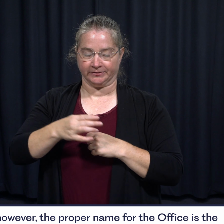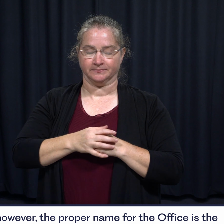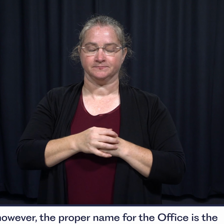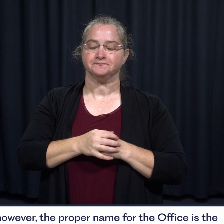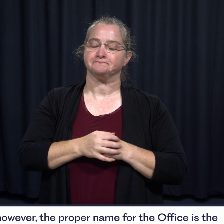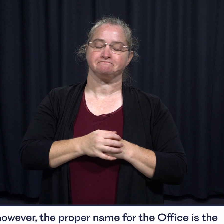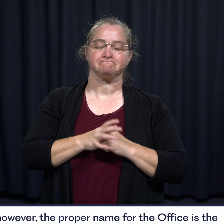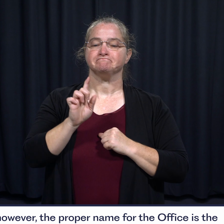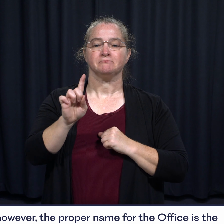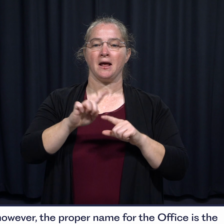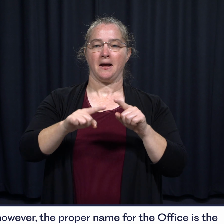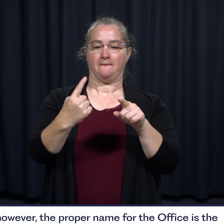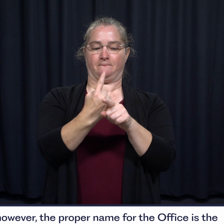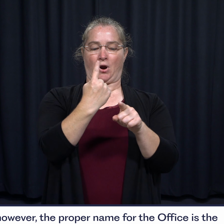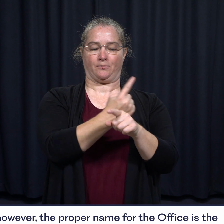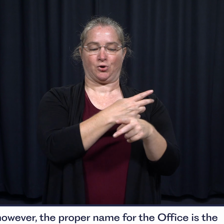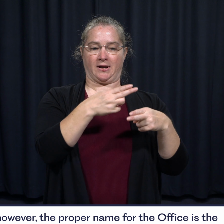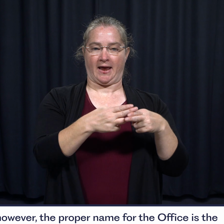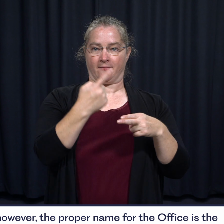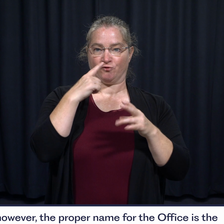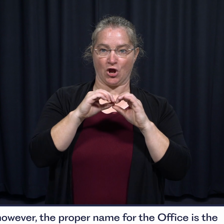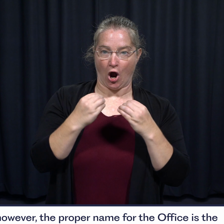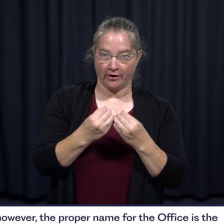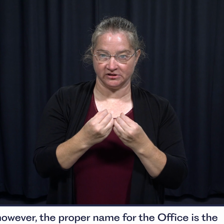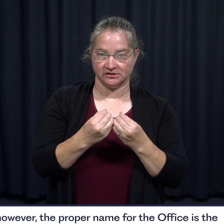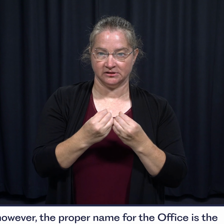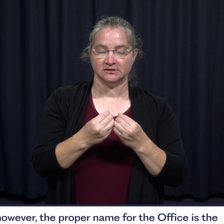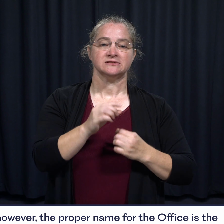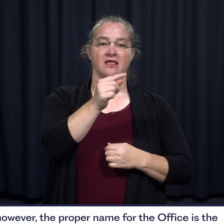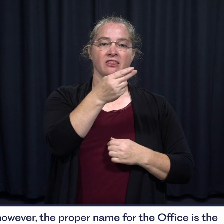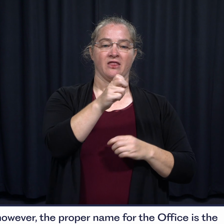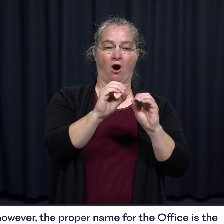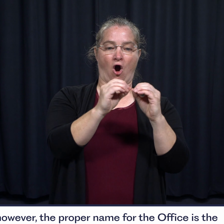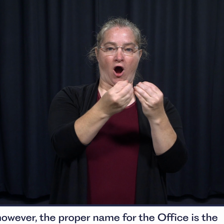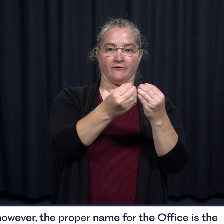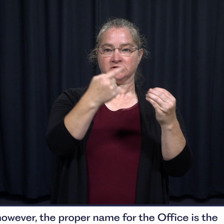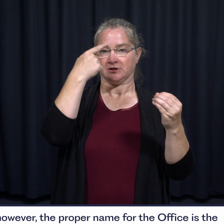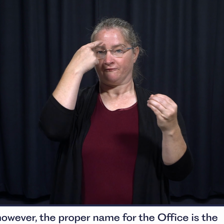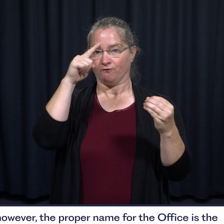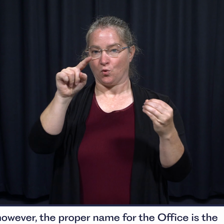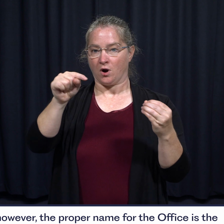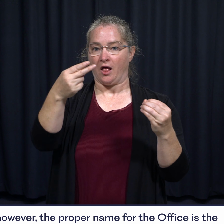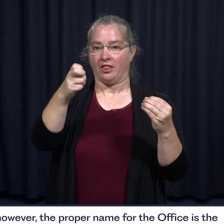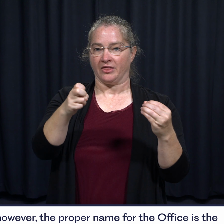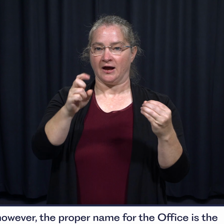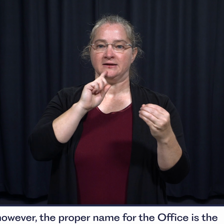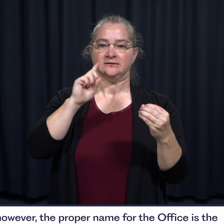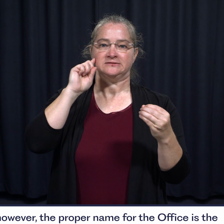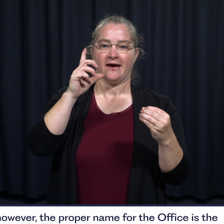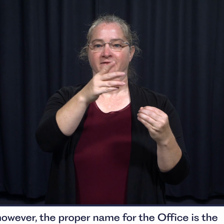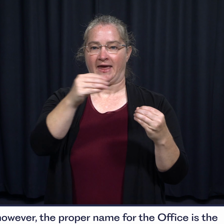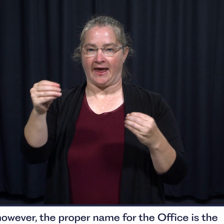However, the proper name for the office is the Office for the Deaf and Hard of Hearing.